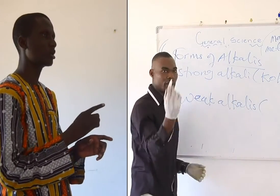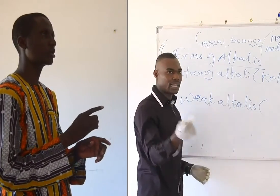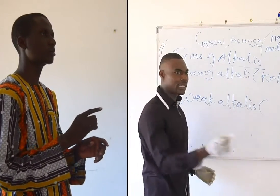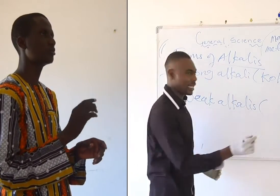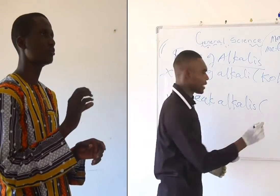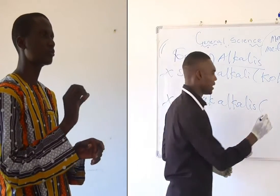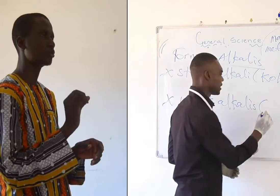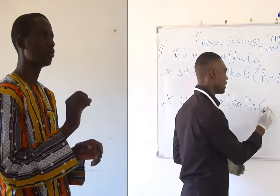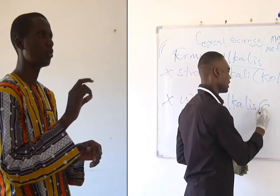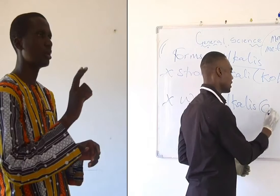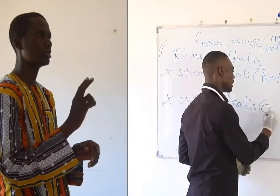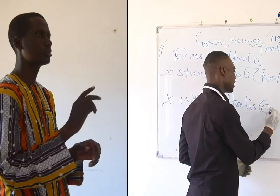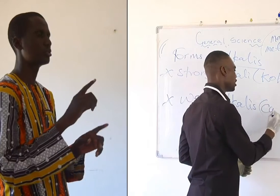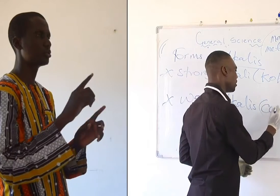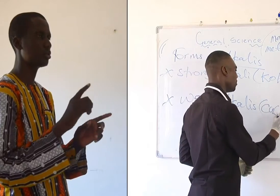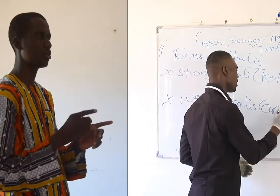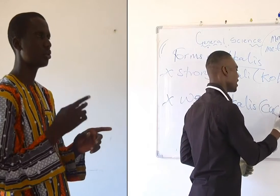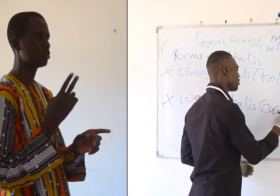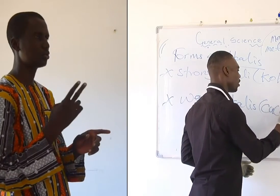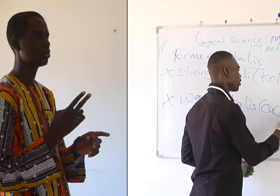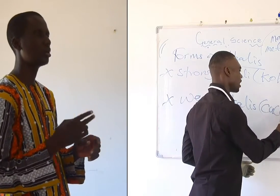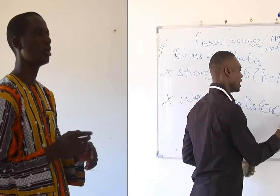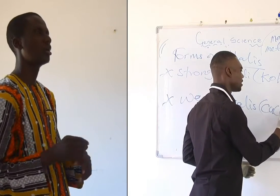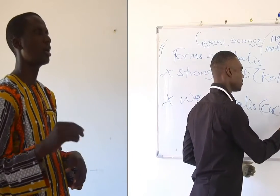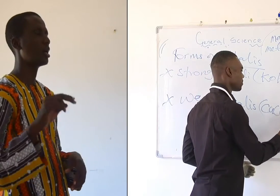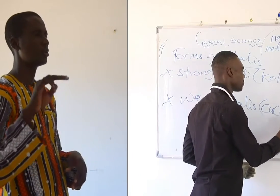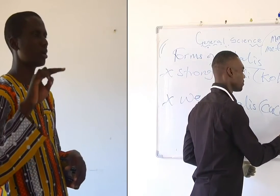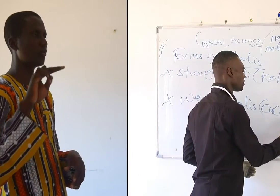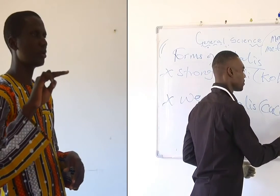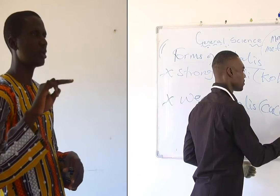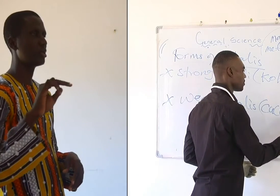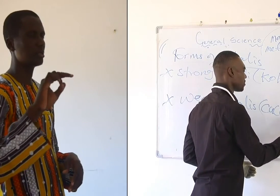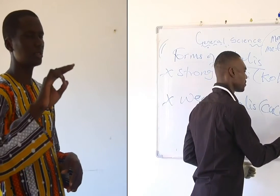An example of weak alkalis is calcium hydroxide